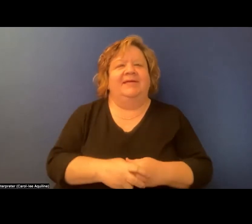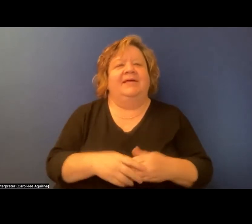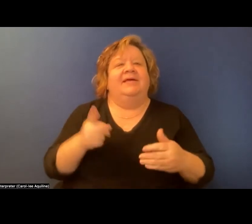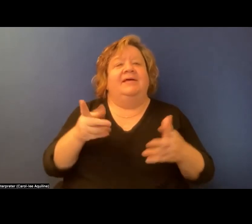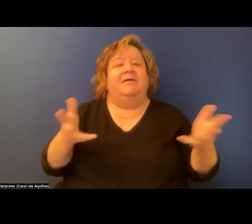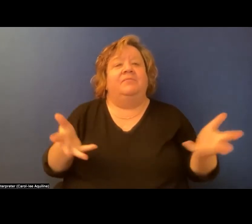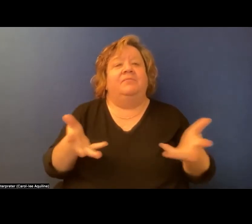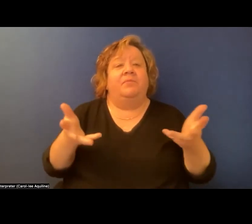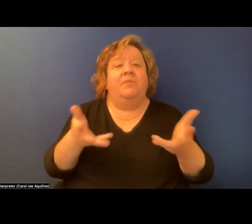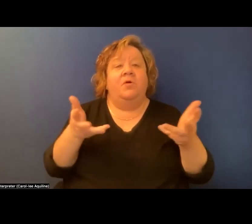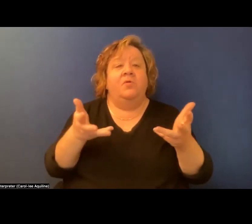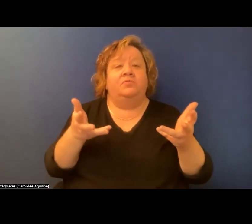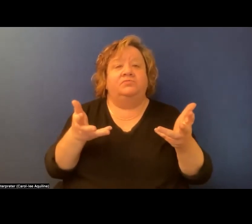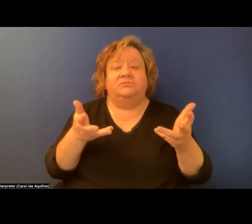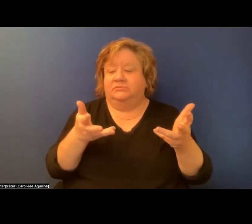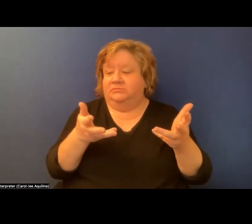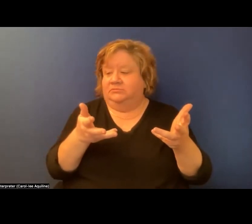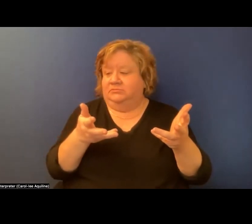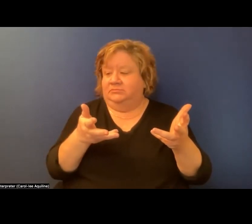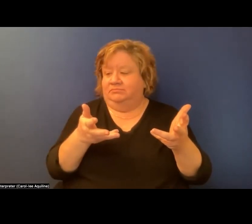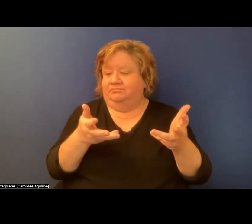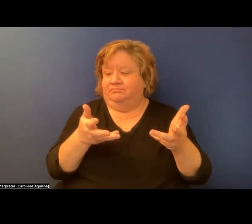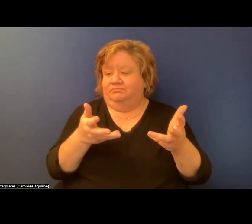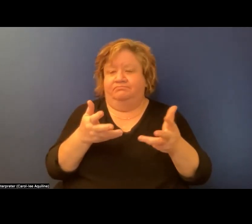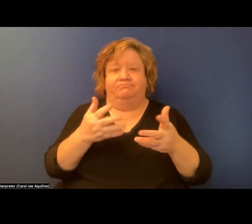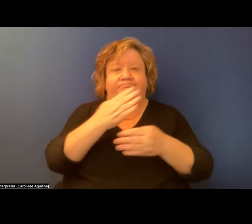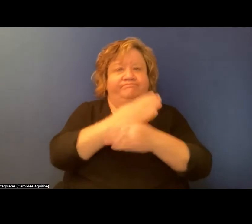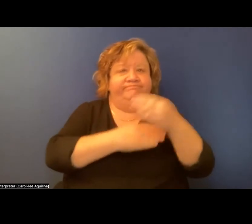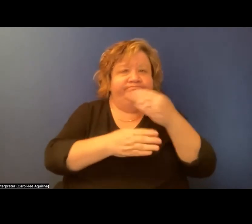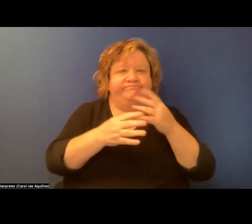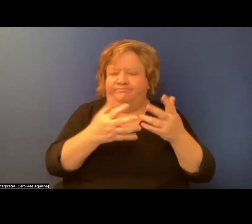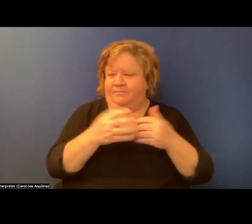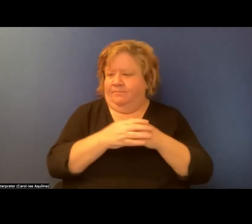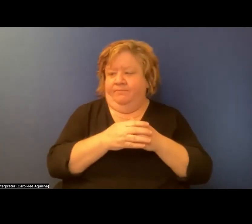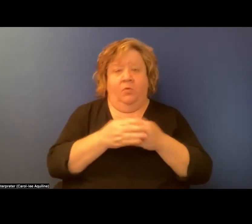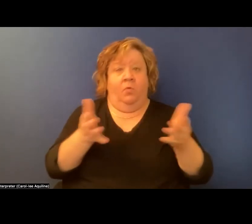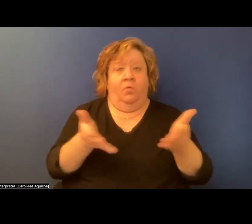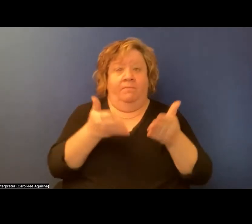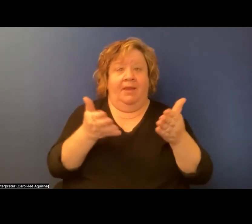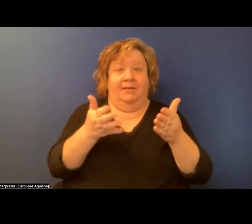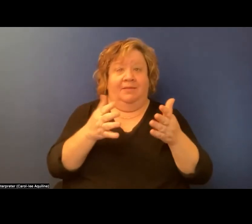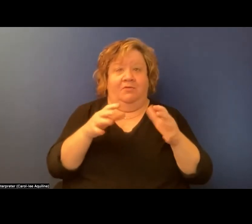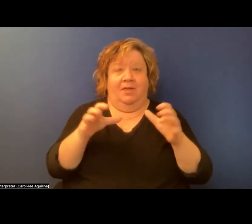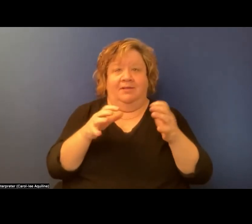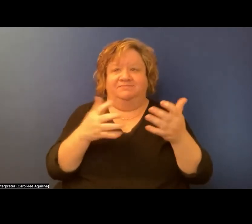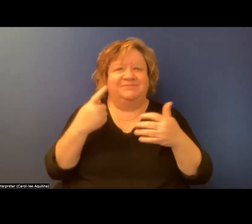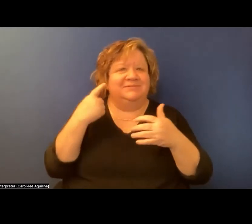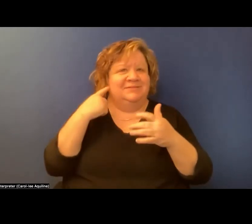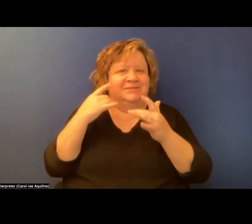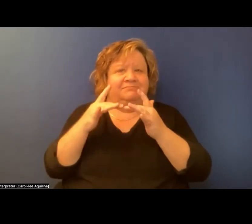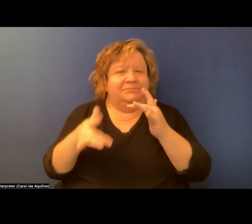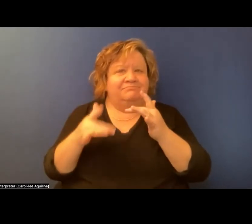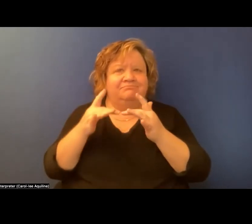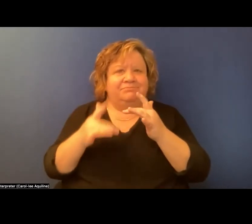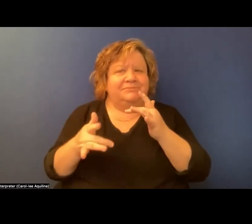disability-inclusive humanitarian action, respond to forced displacement, peace and